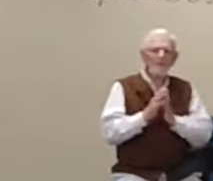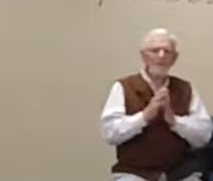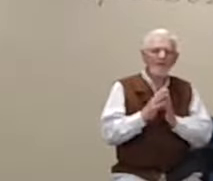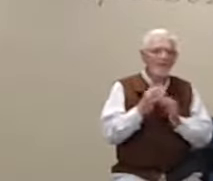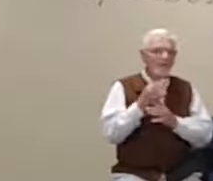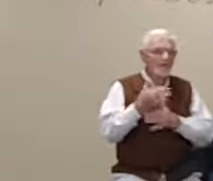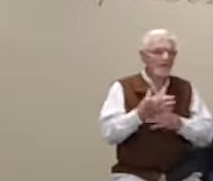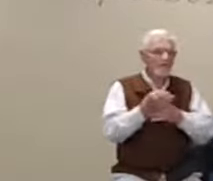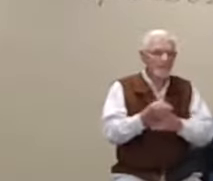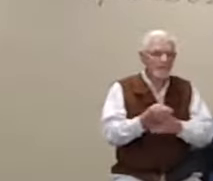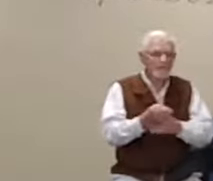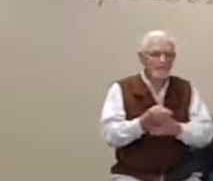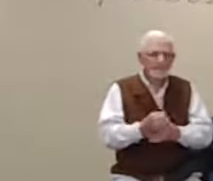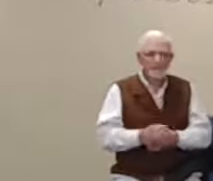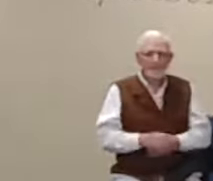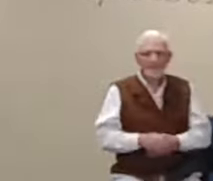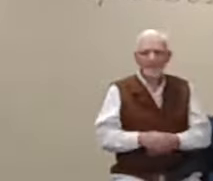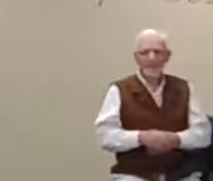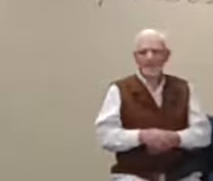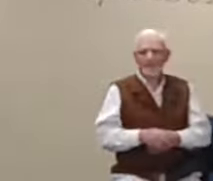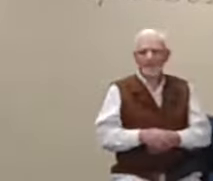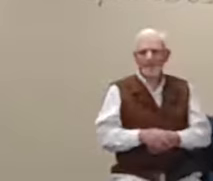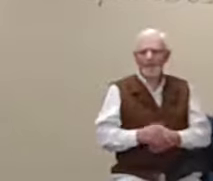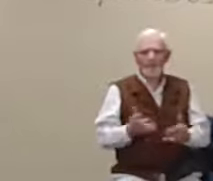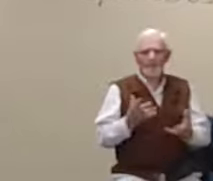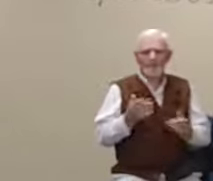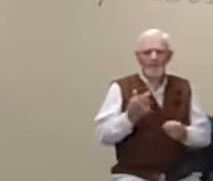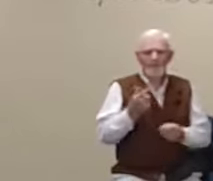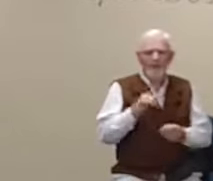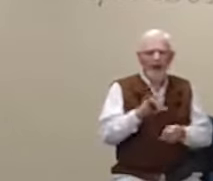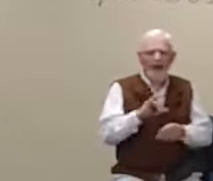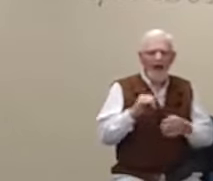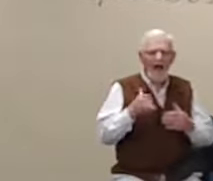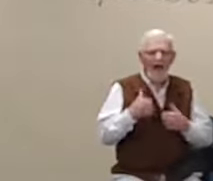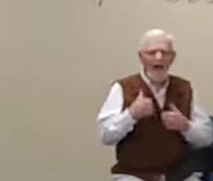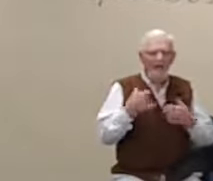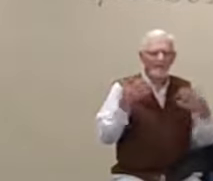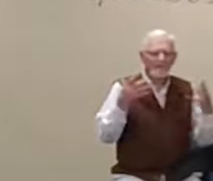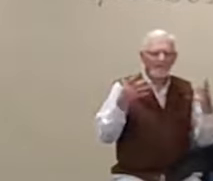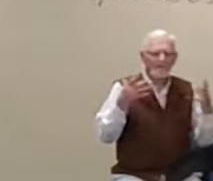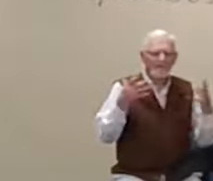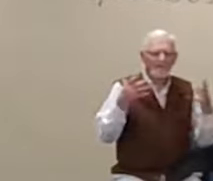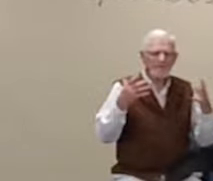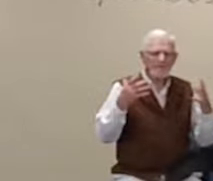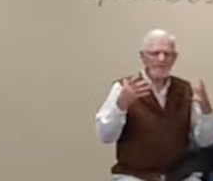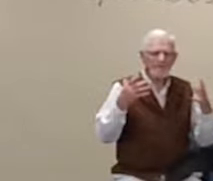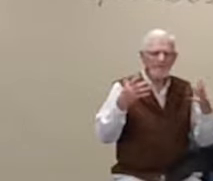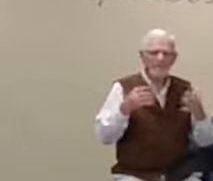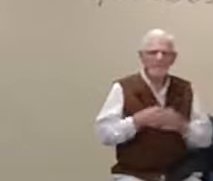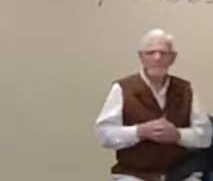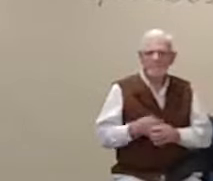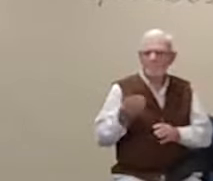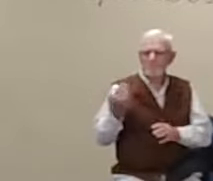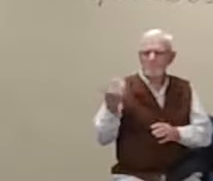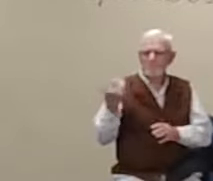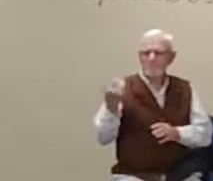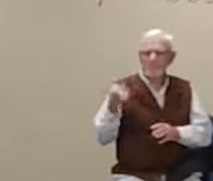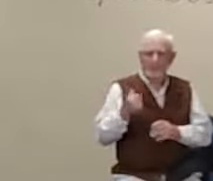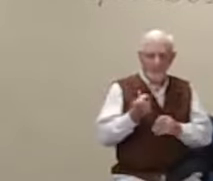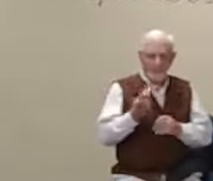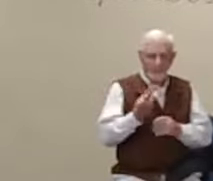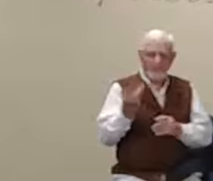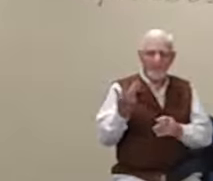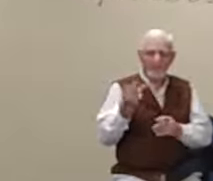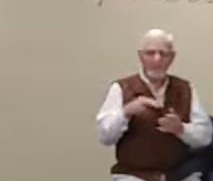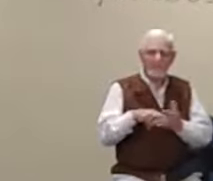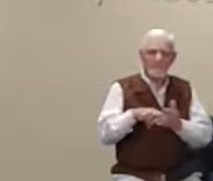interesting. And whenever he says, I have finished, it's past tense. And so a few things stand out in